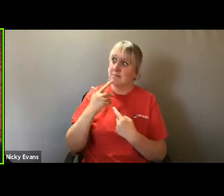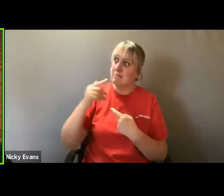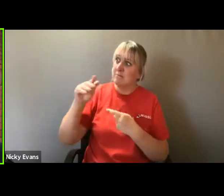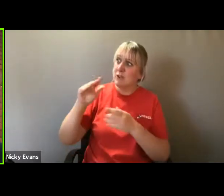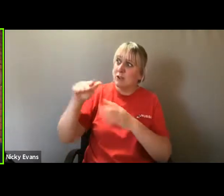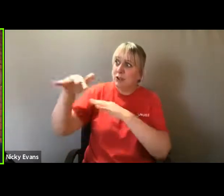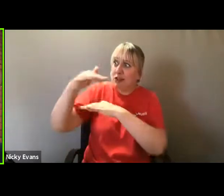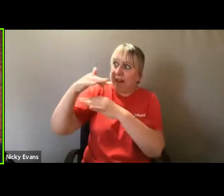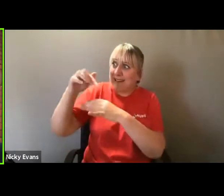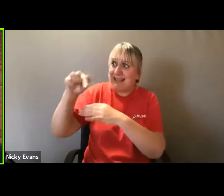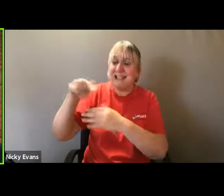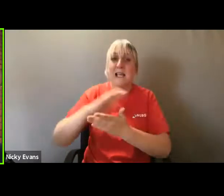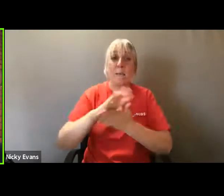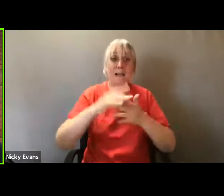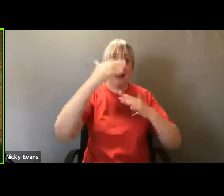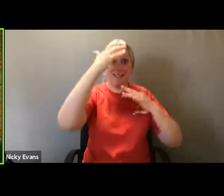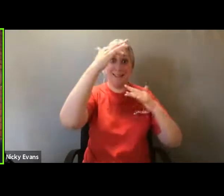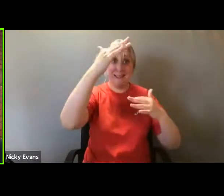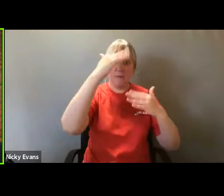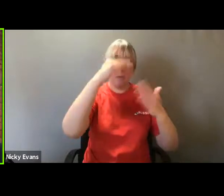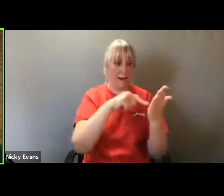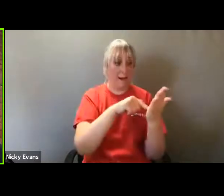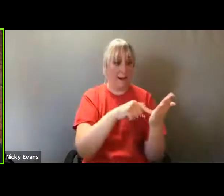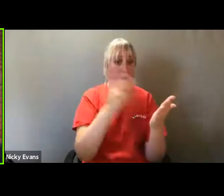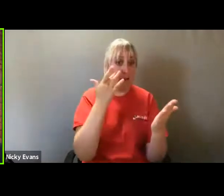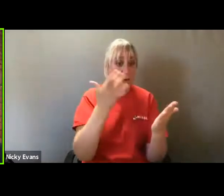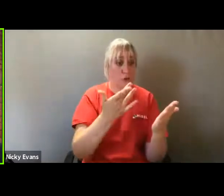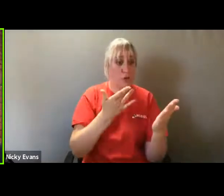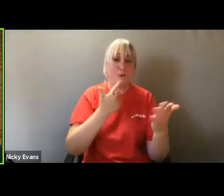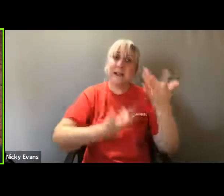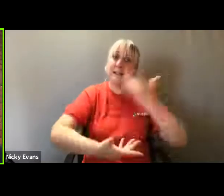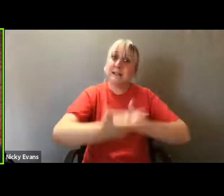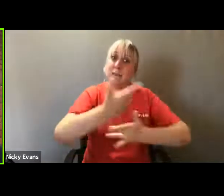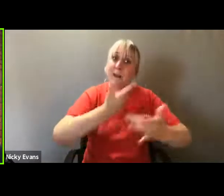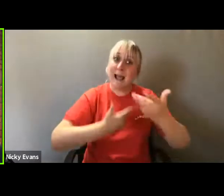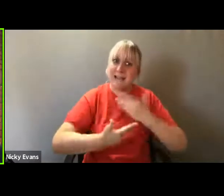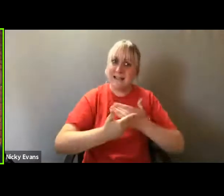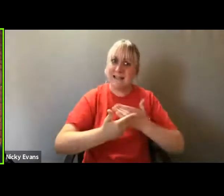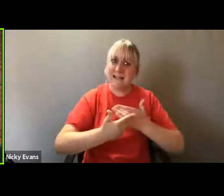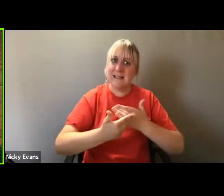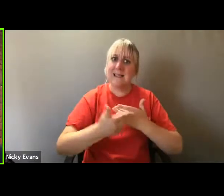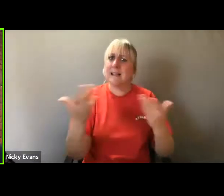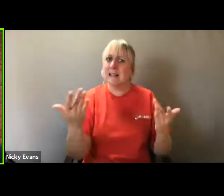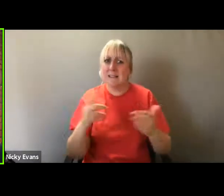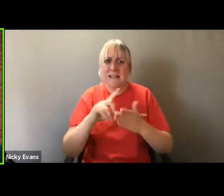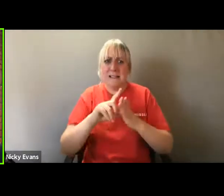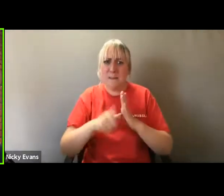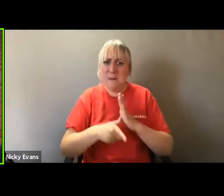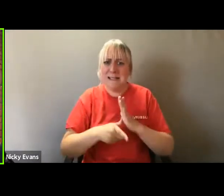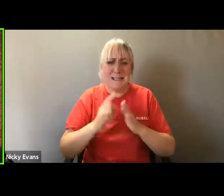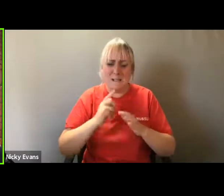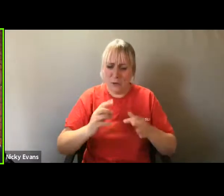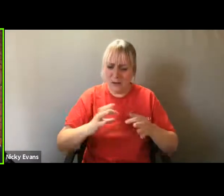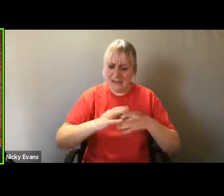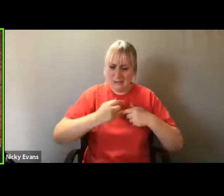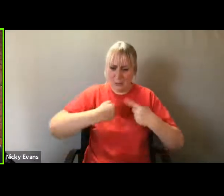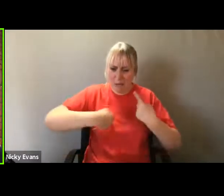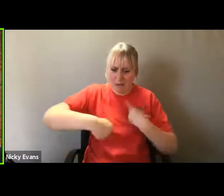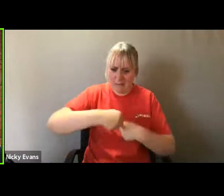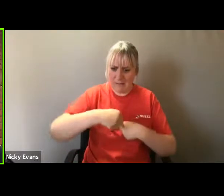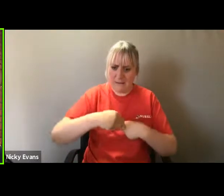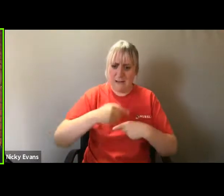that locates disability in the world outside of us, outside of our impairments, and that's the cause of